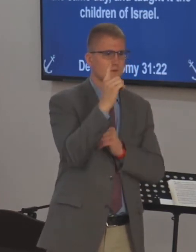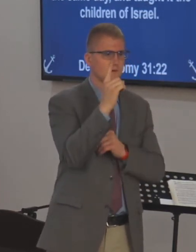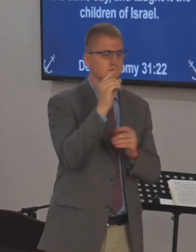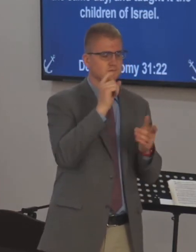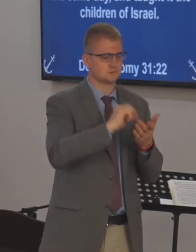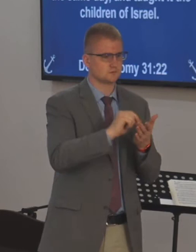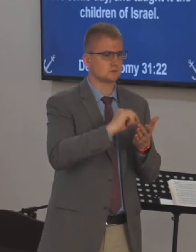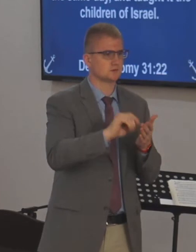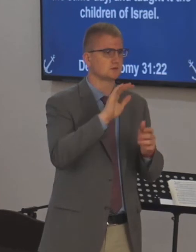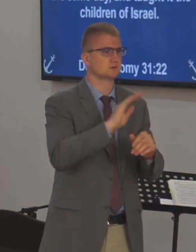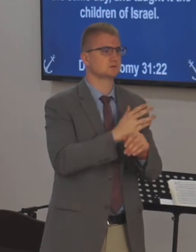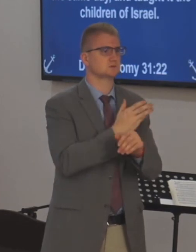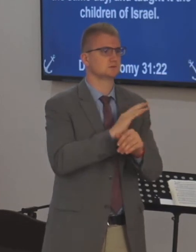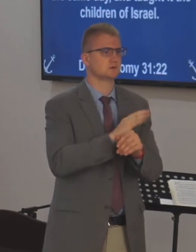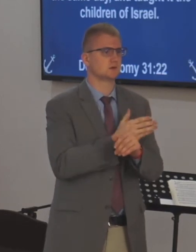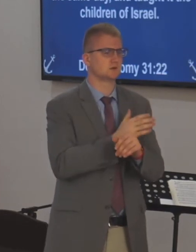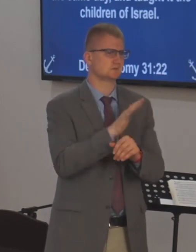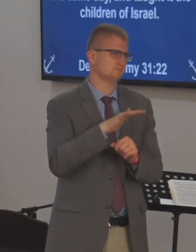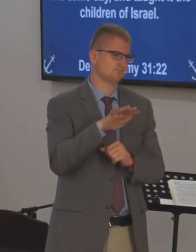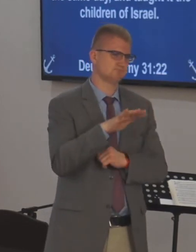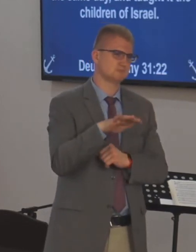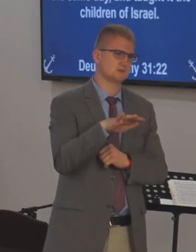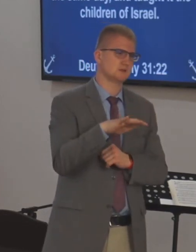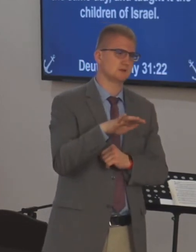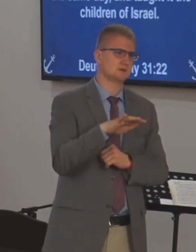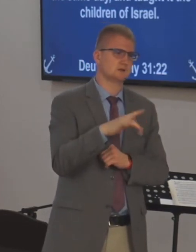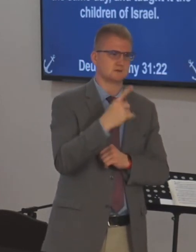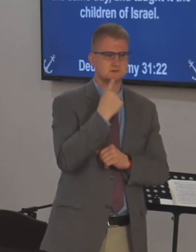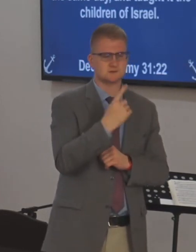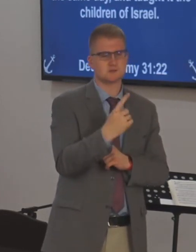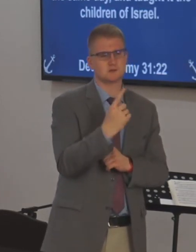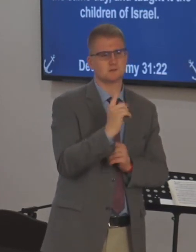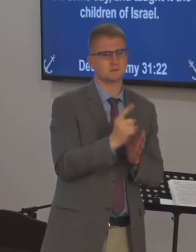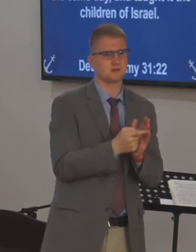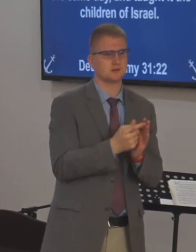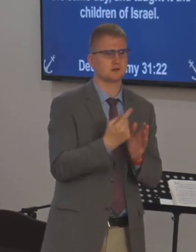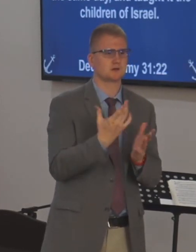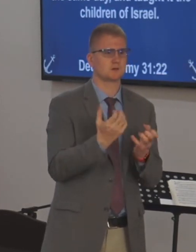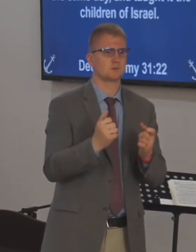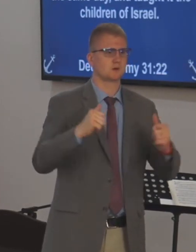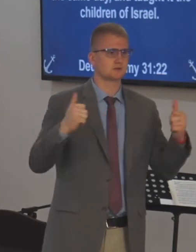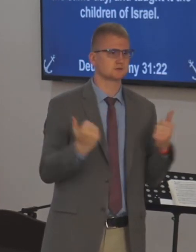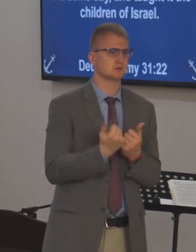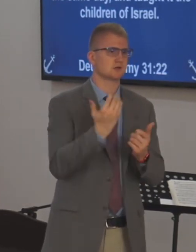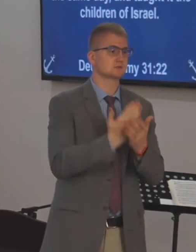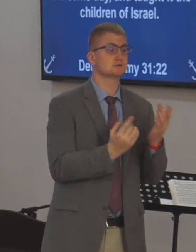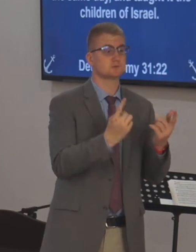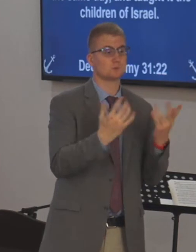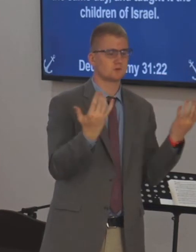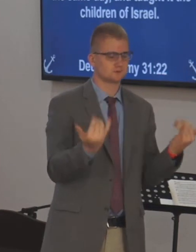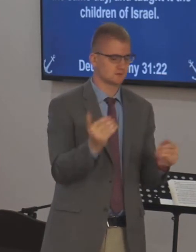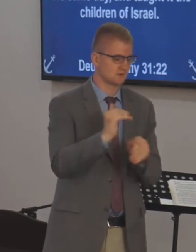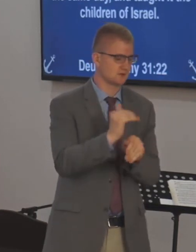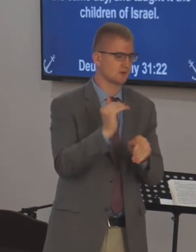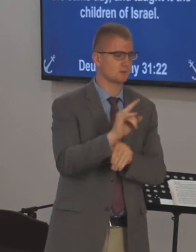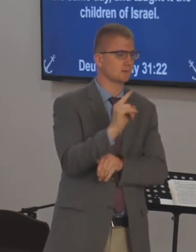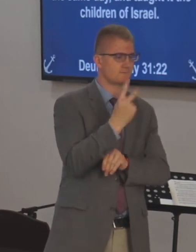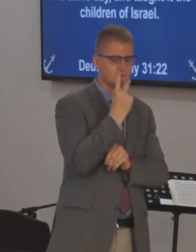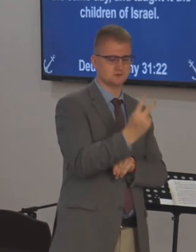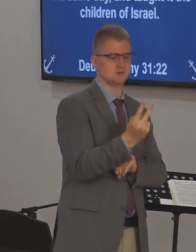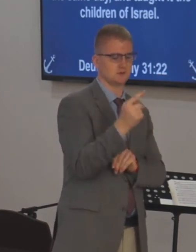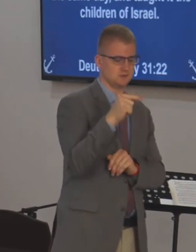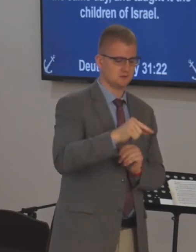song. In a minute, I'll tell you. I'd like to challenge somebody in here tonight about that. But let's first look at this